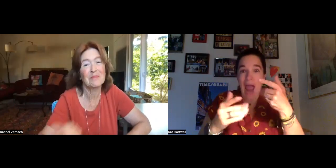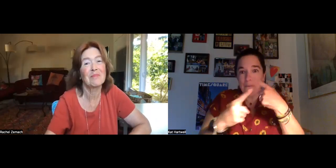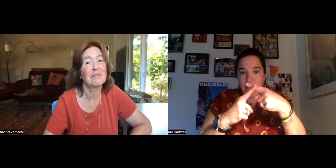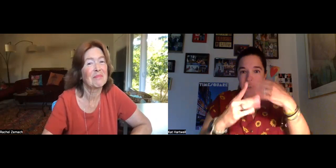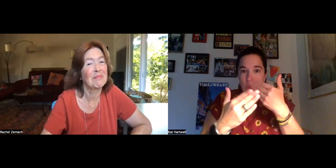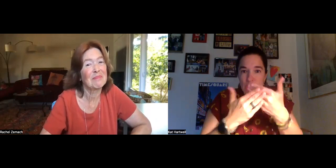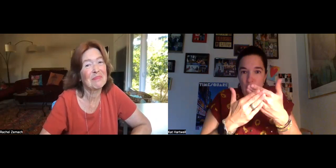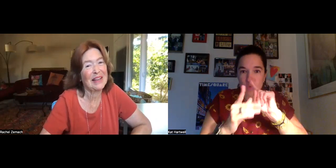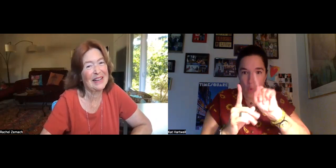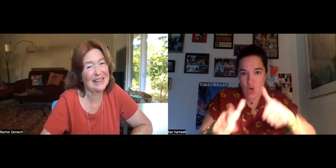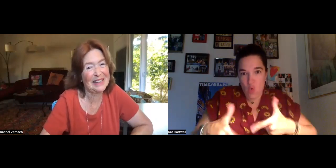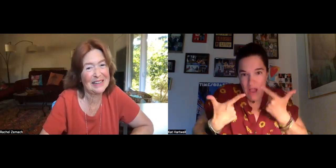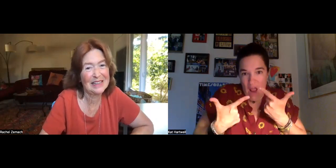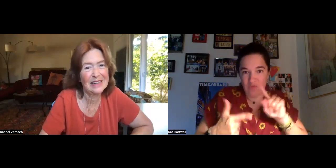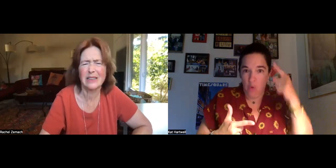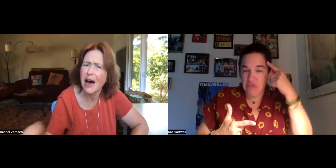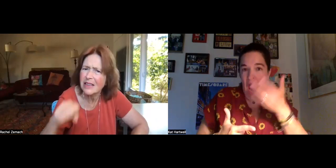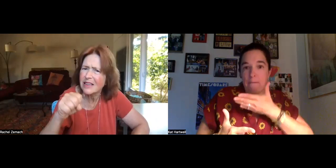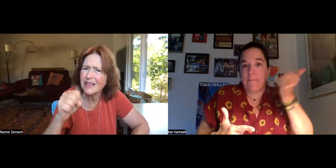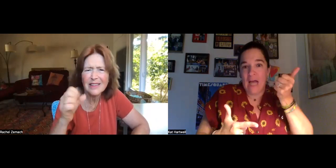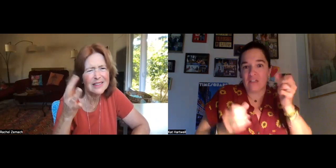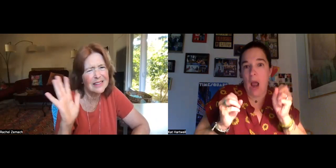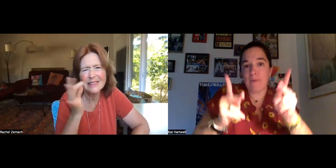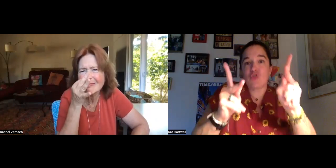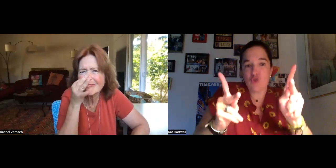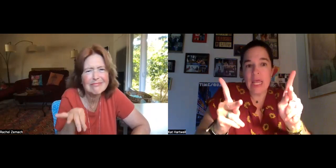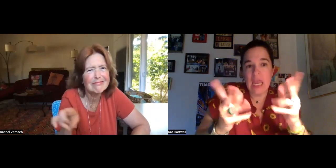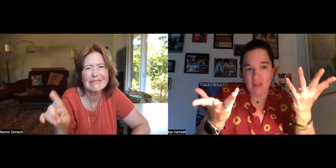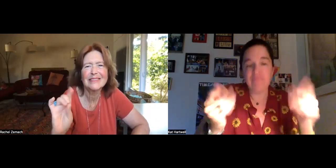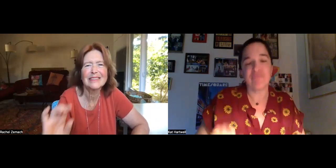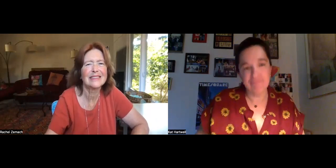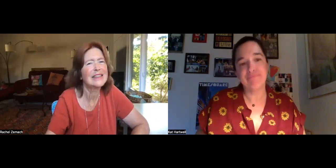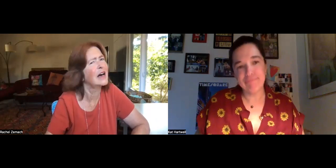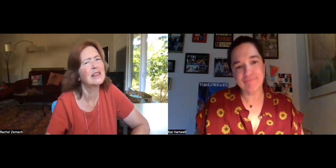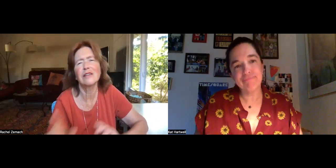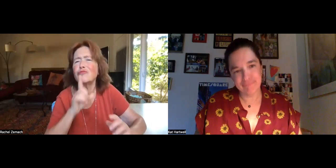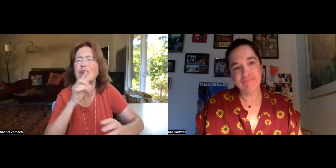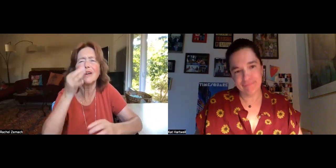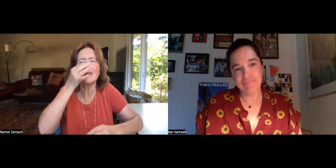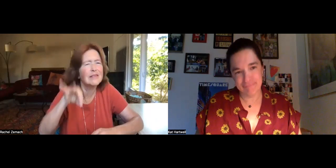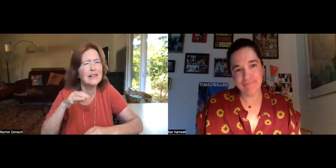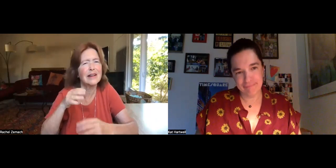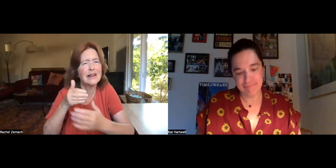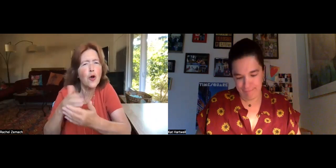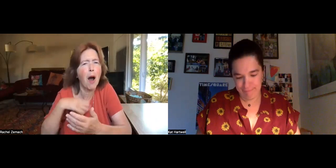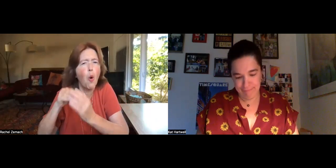I'm flustered with clothes. Where do you live? That is the best opportunity. Yes, really. You're my